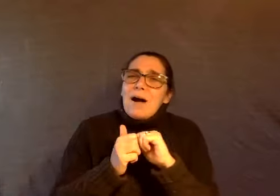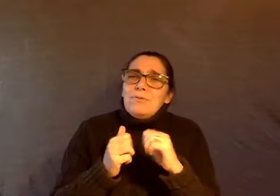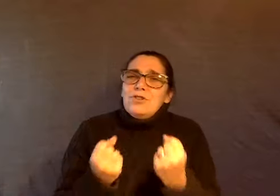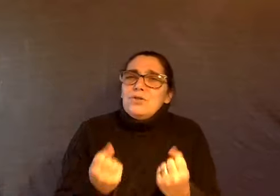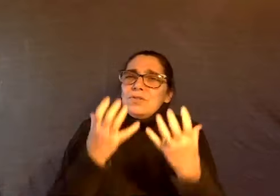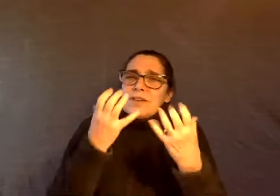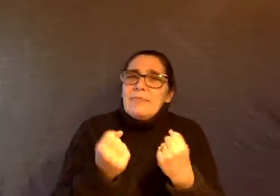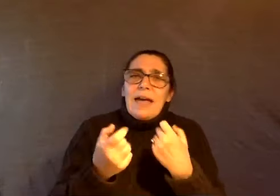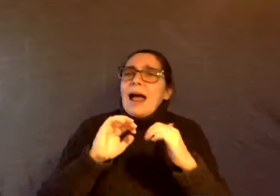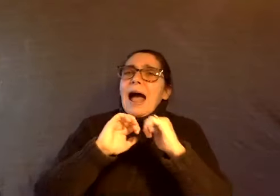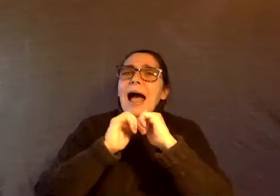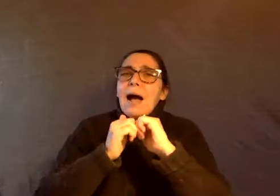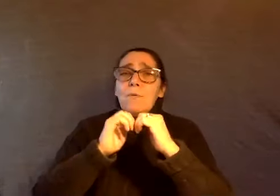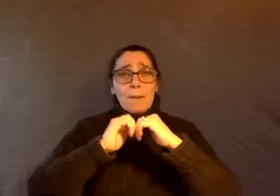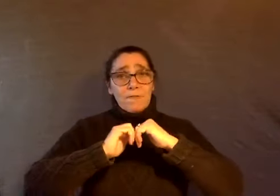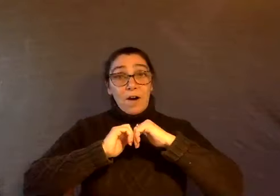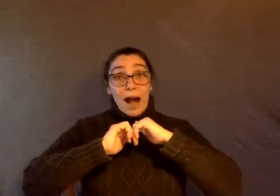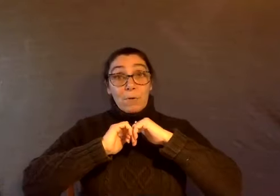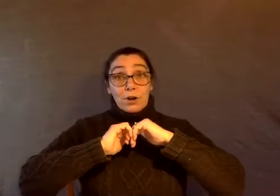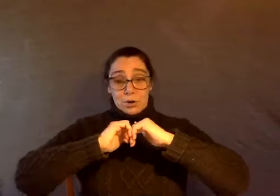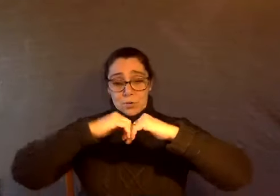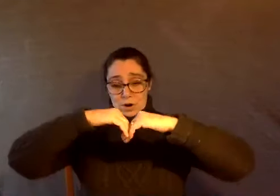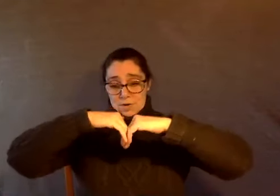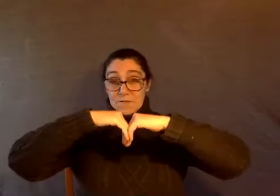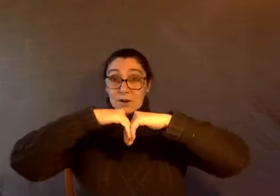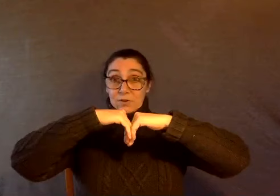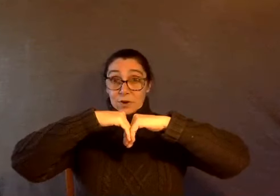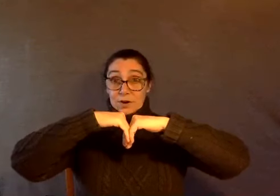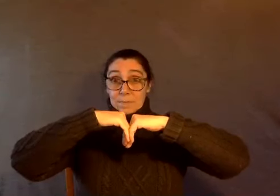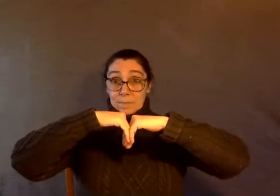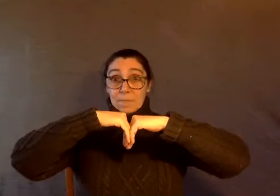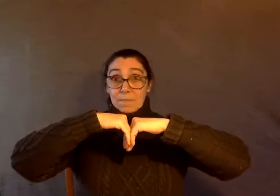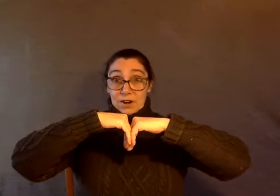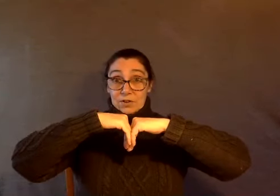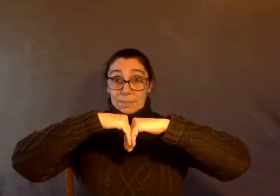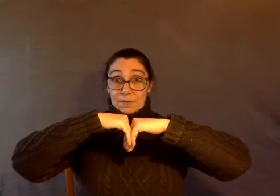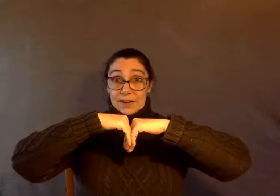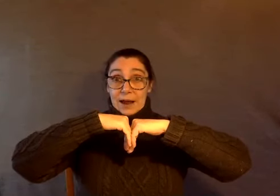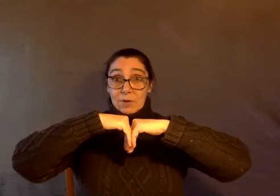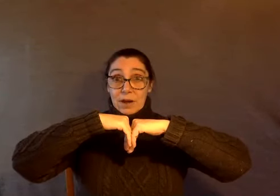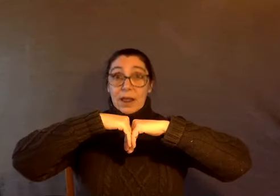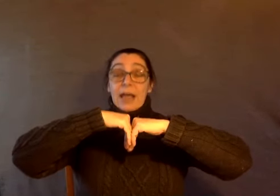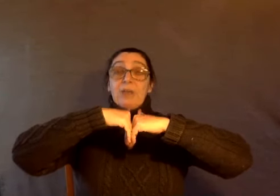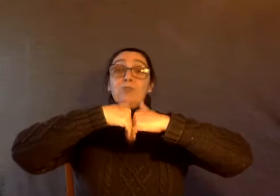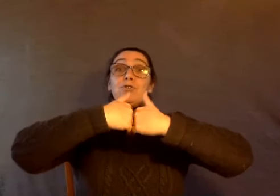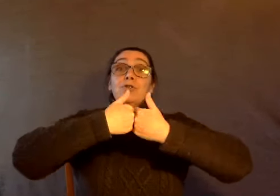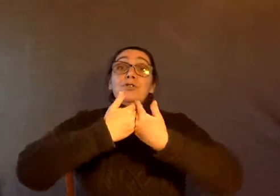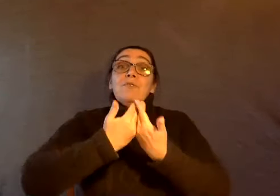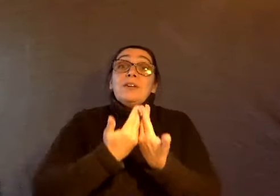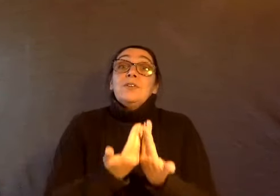How do you sign that? How? Remember for how are you? Your fingers are fingertips down and you turn your wrist so